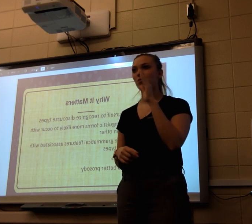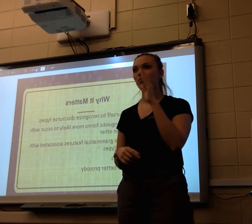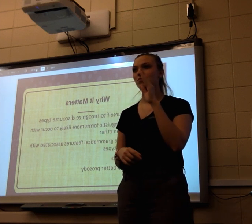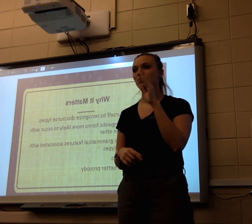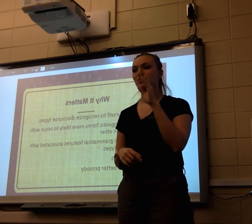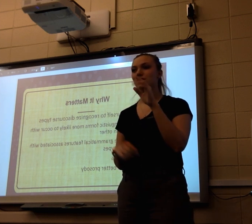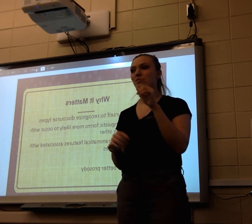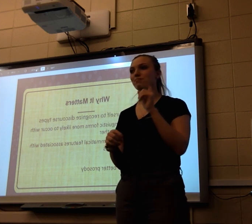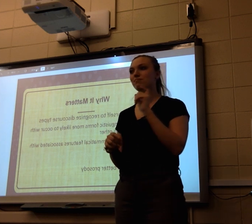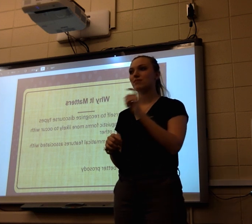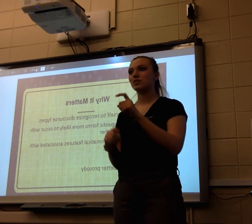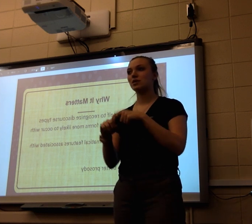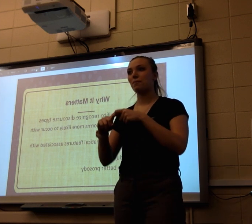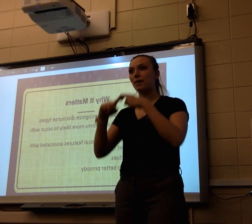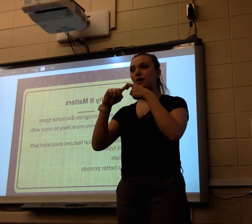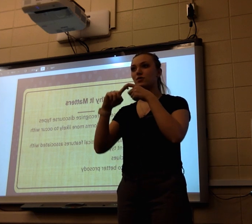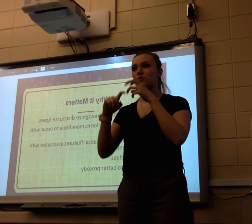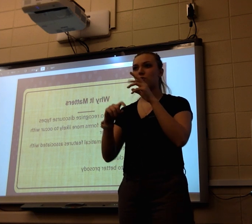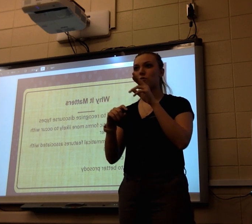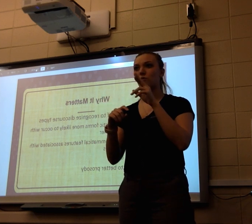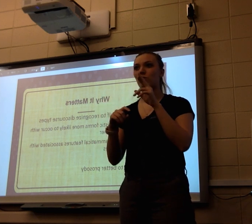that native users do, right? And it's not just